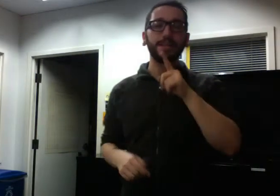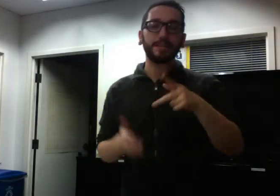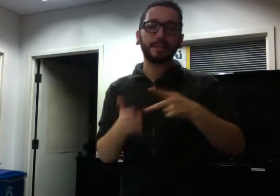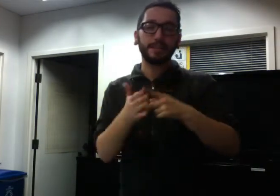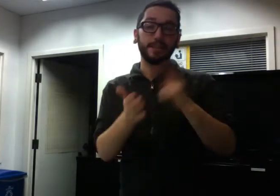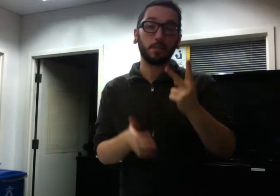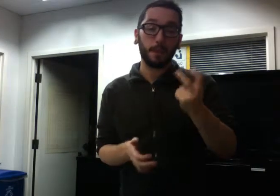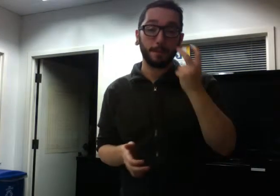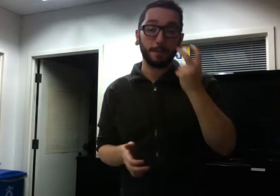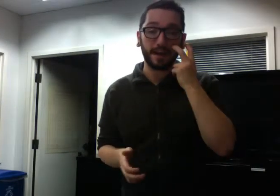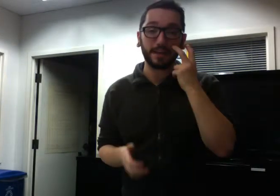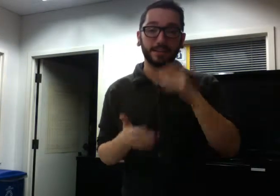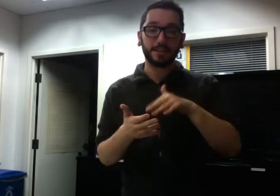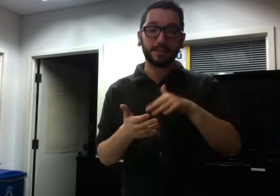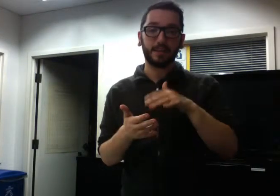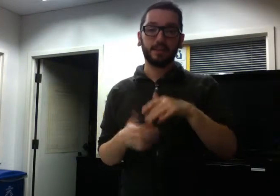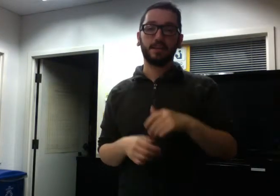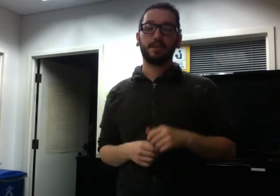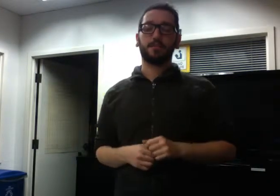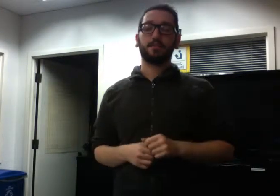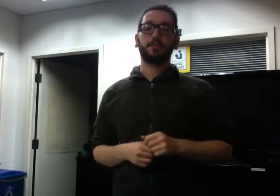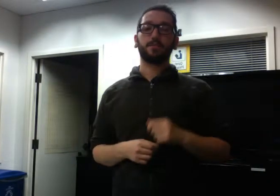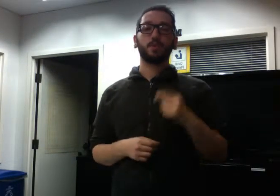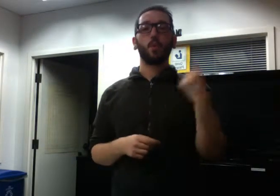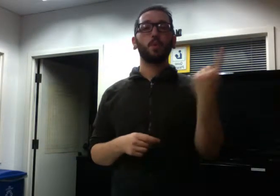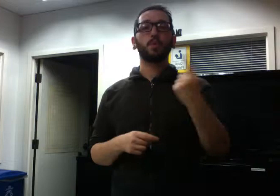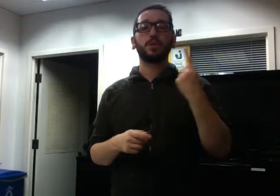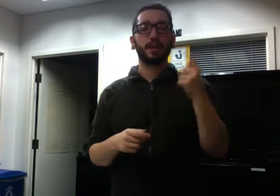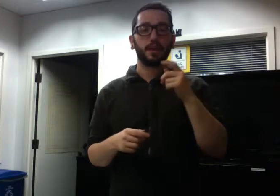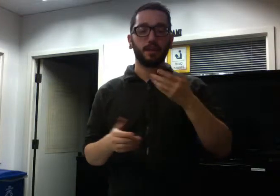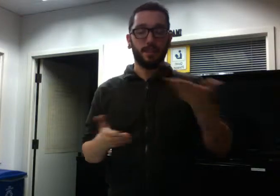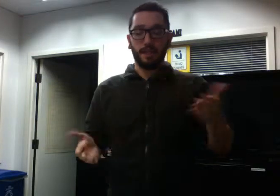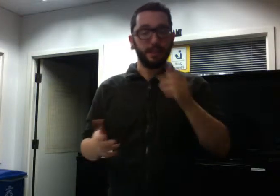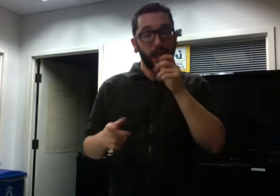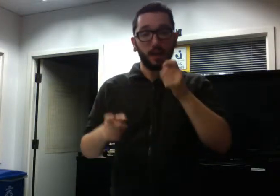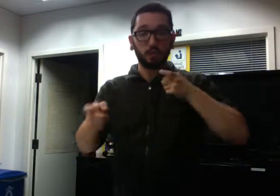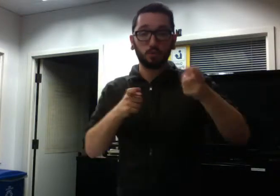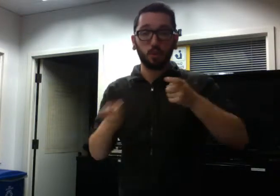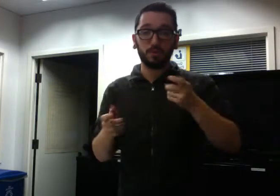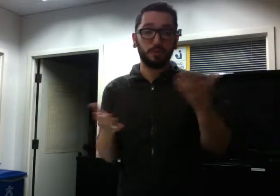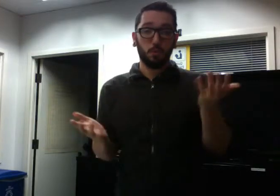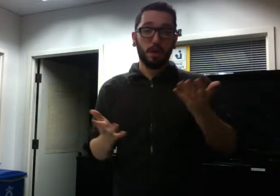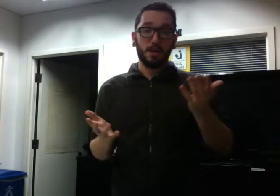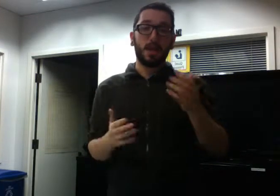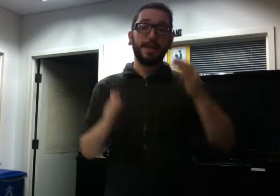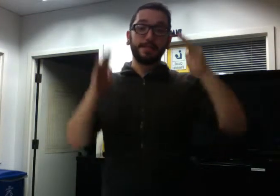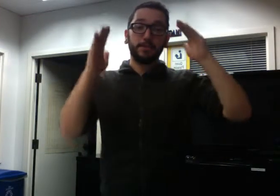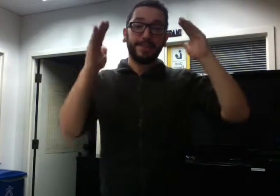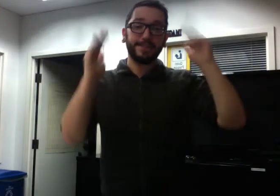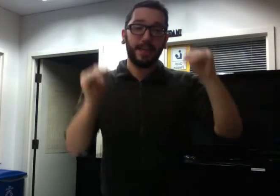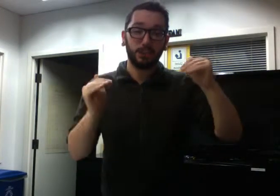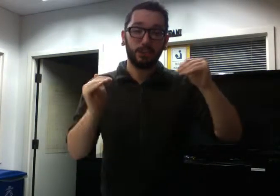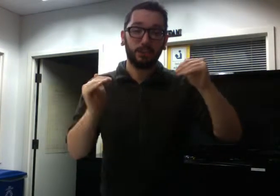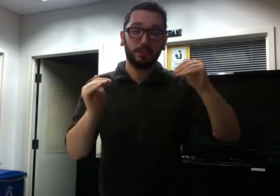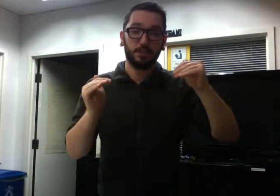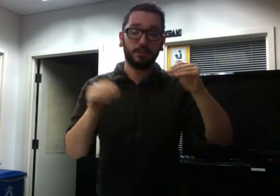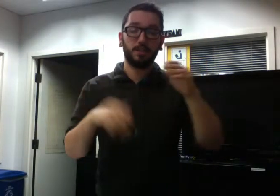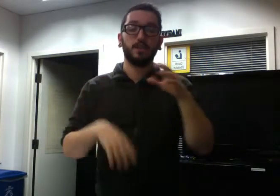being expectations. In summary, if we learn to live with fear as an ally,